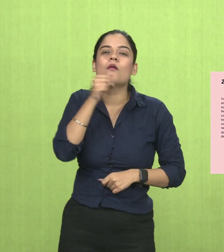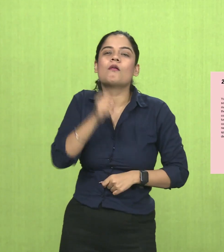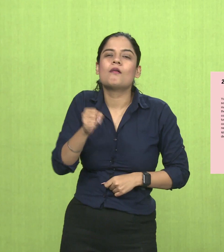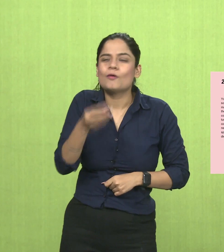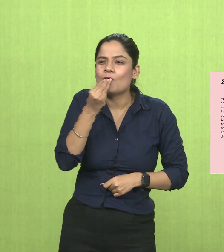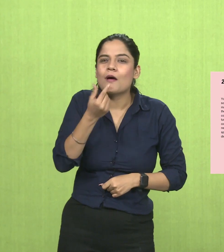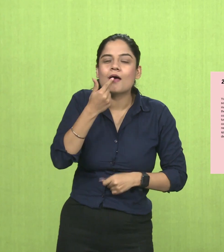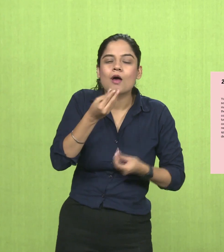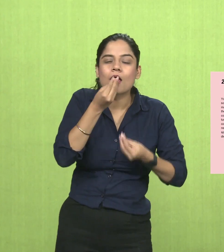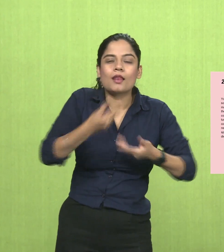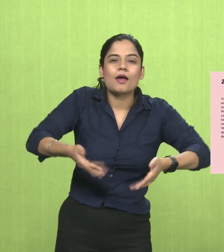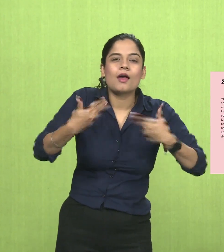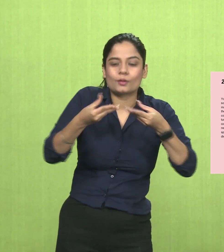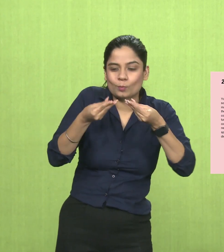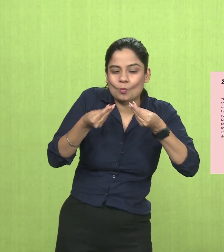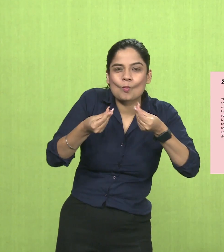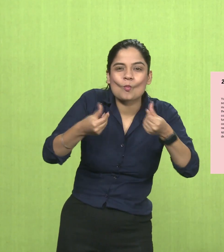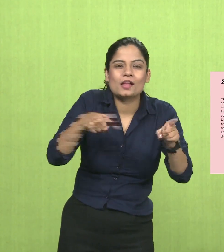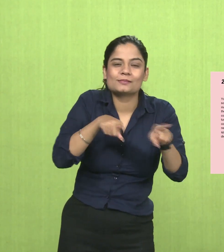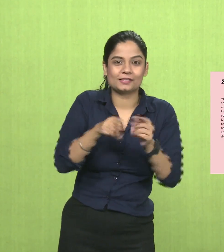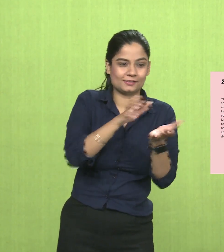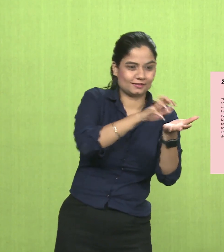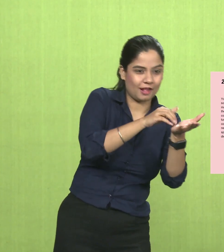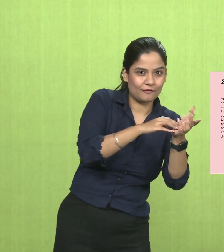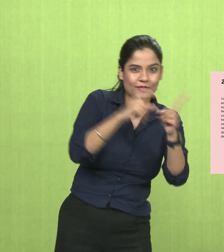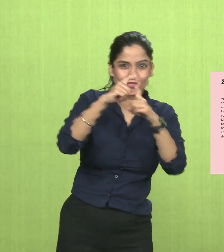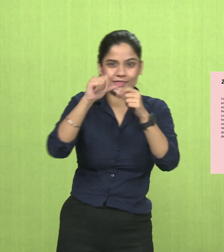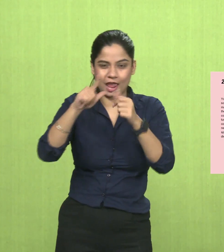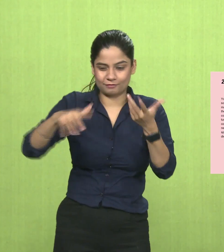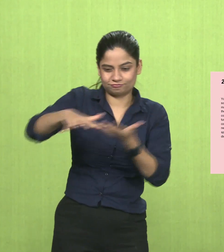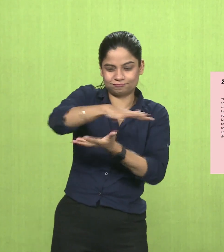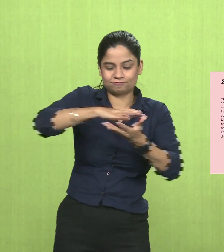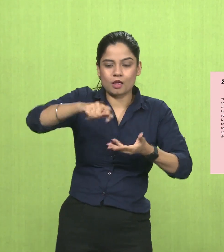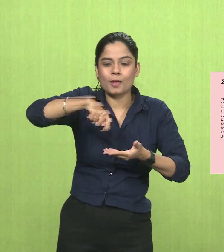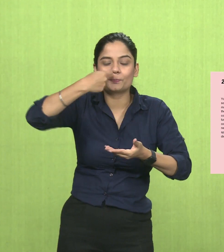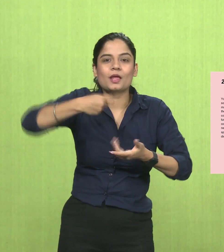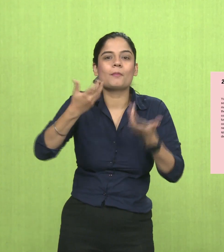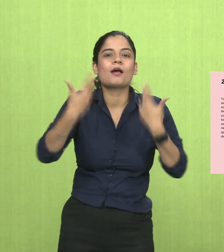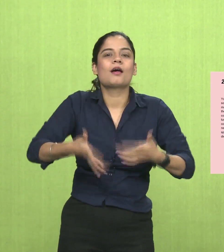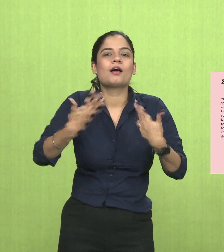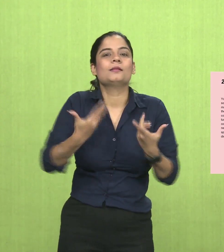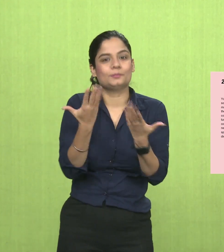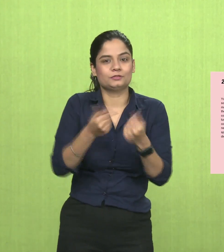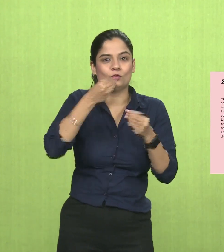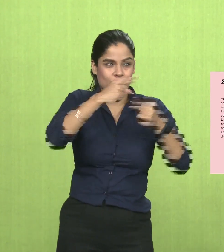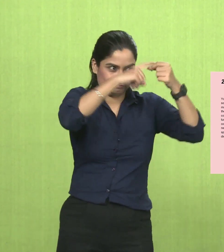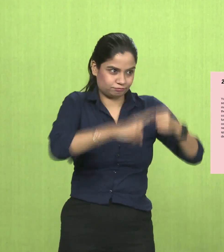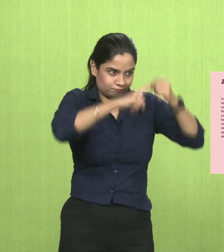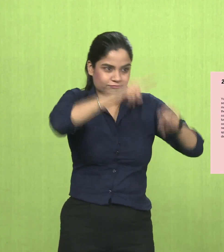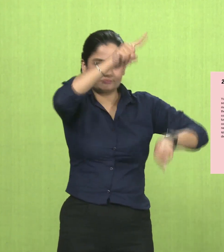dal. Similarly, for older people, they need softer food like khichdi, dal chawal, which is lighter for them to